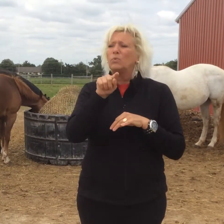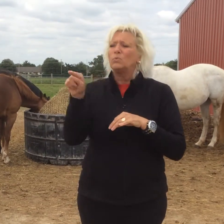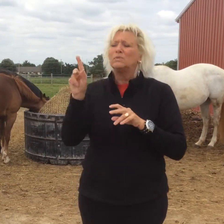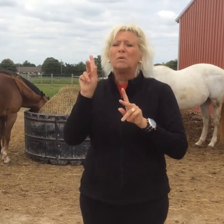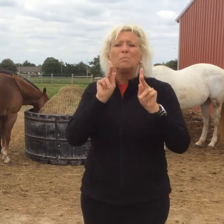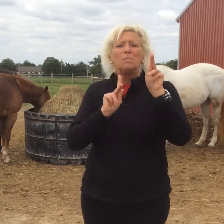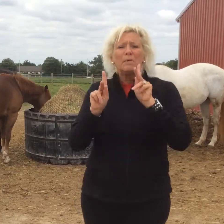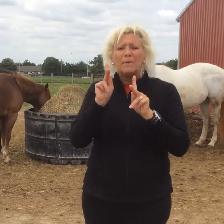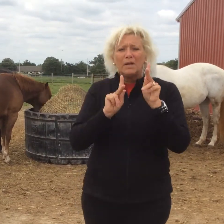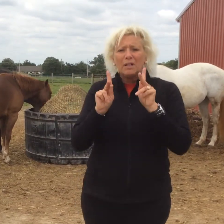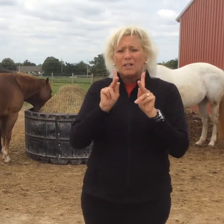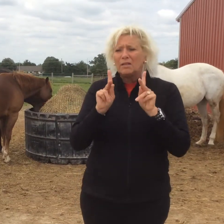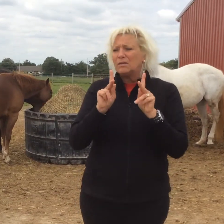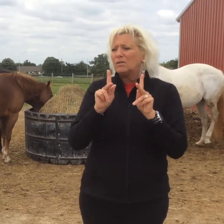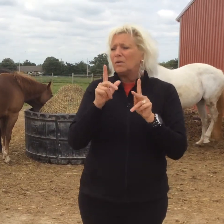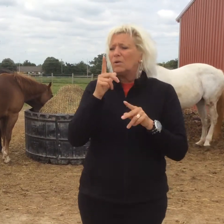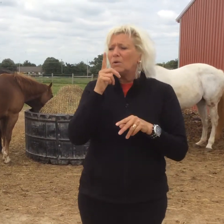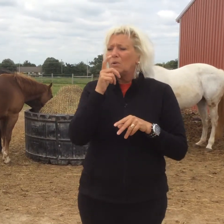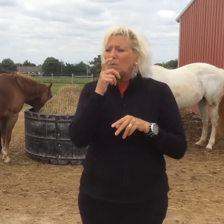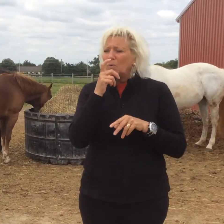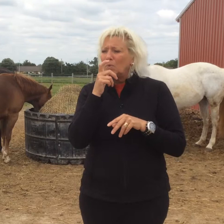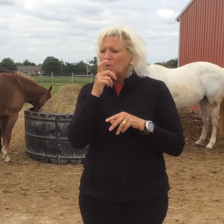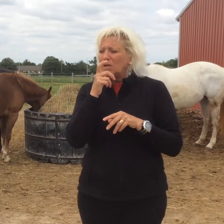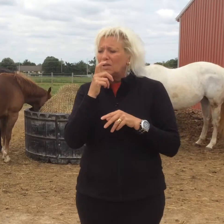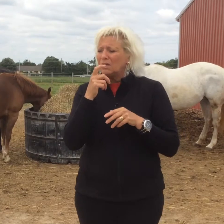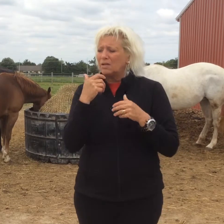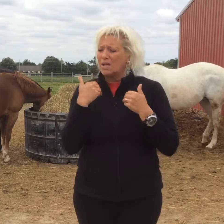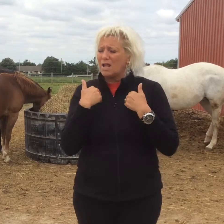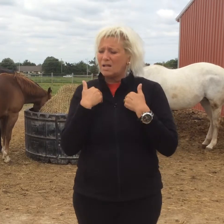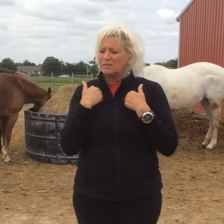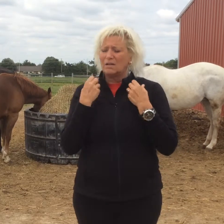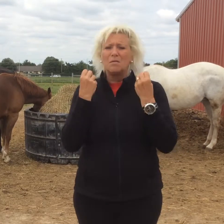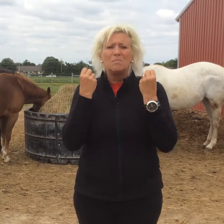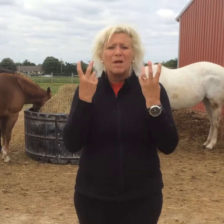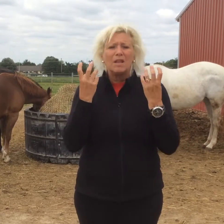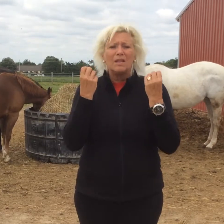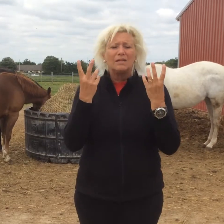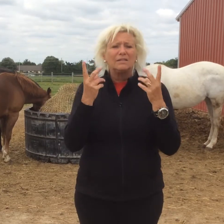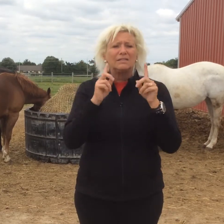It's great for those people who